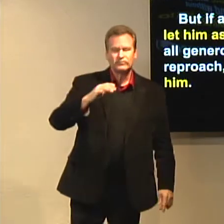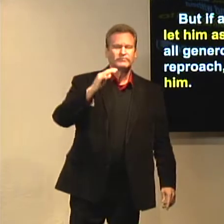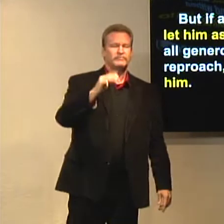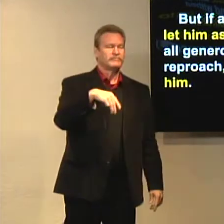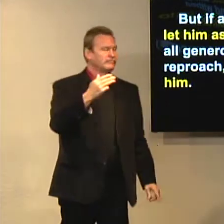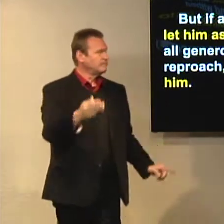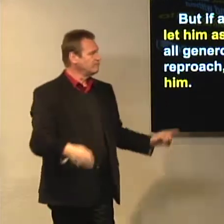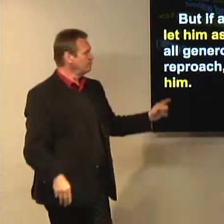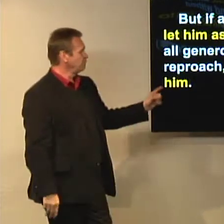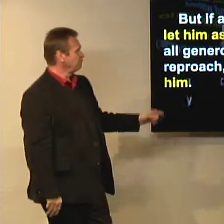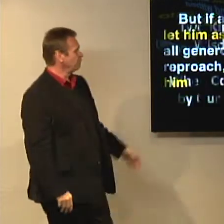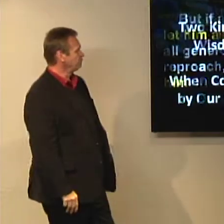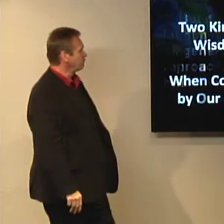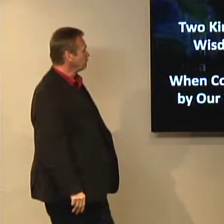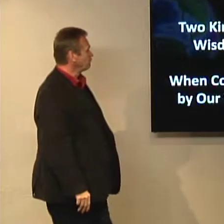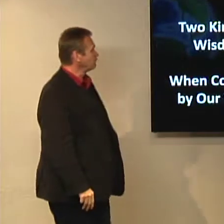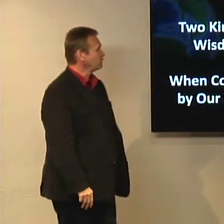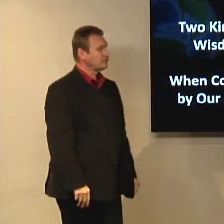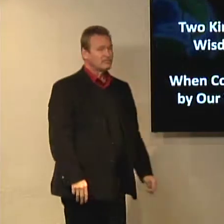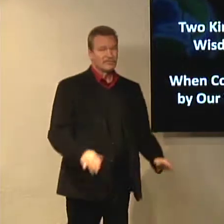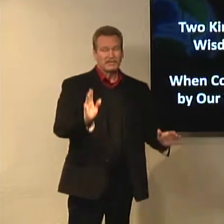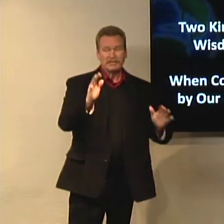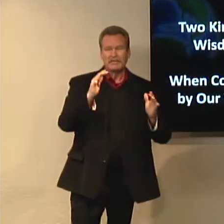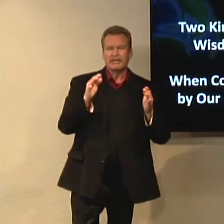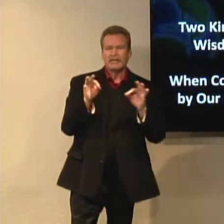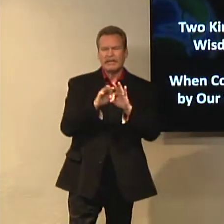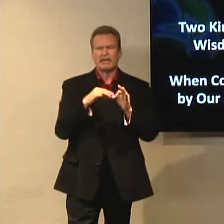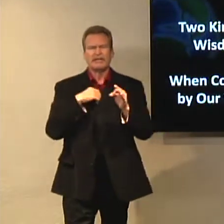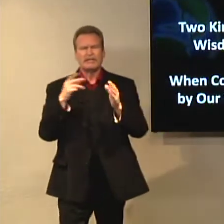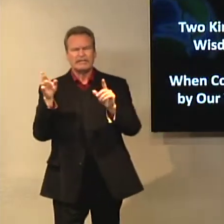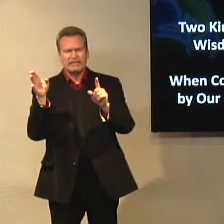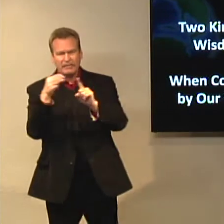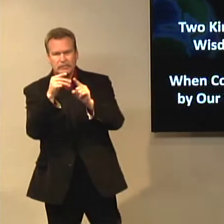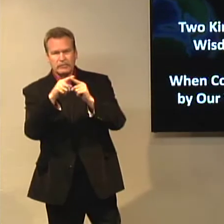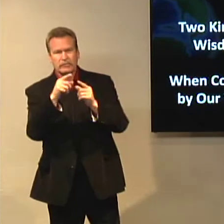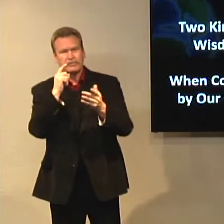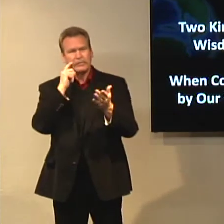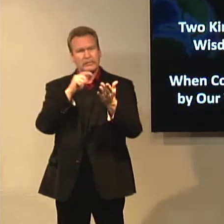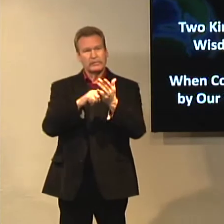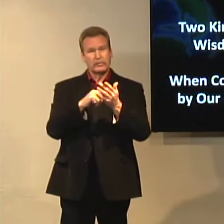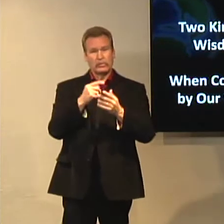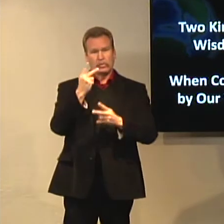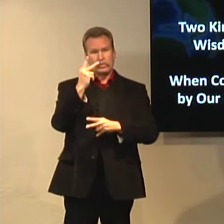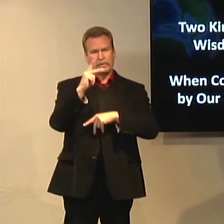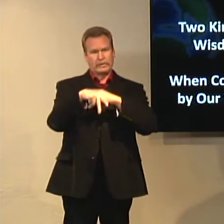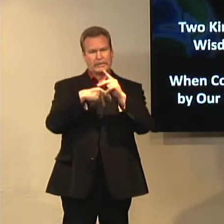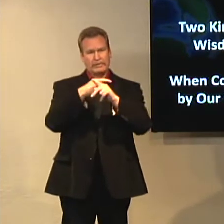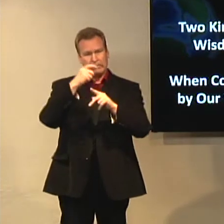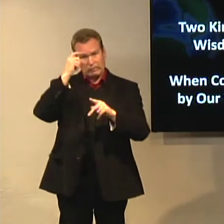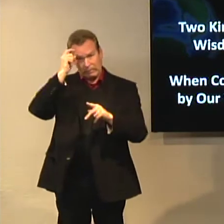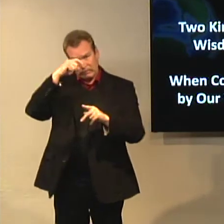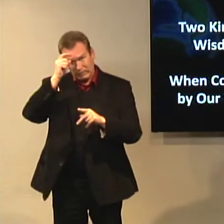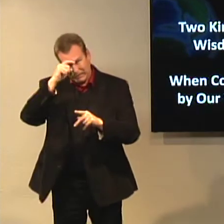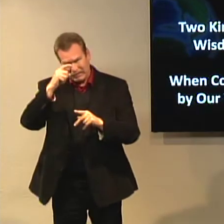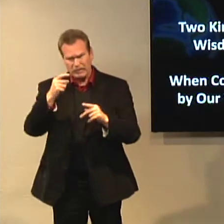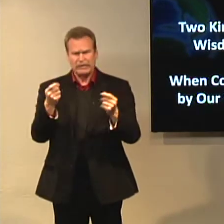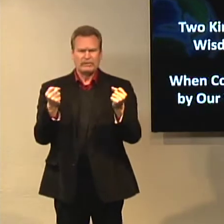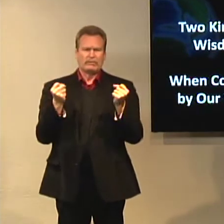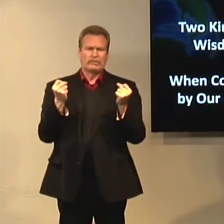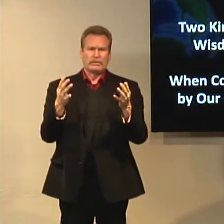God is the one who gives wisdom. That's our first important point this morning before we continue on with our message. So first we need to understand that there are